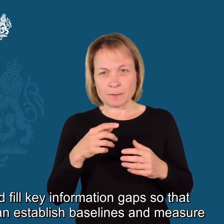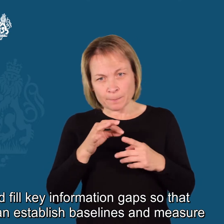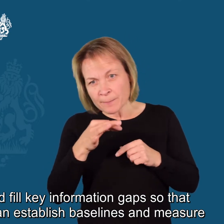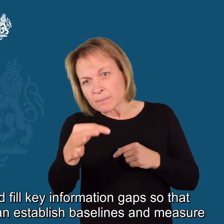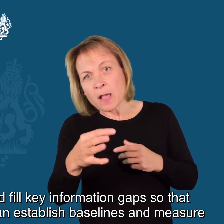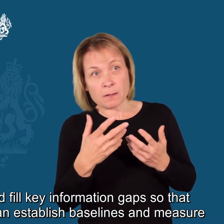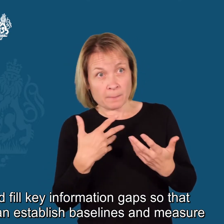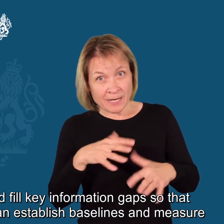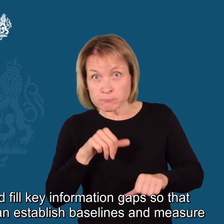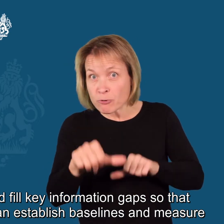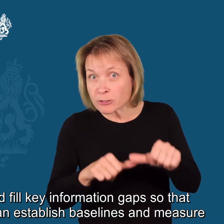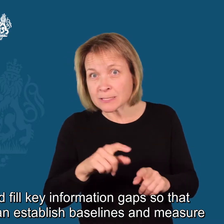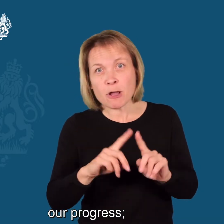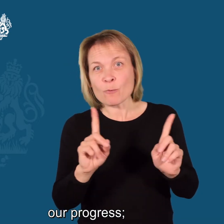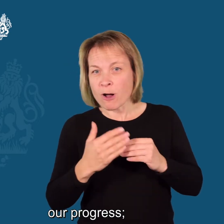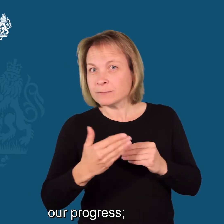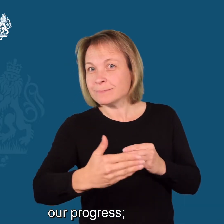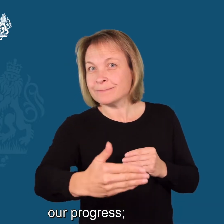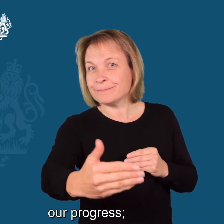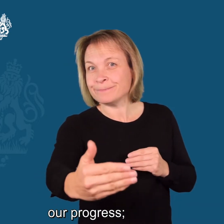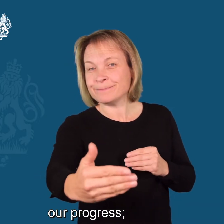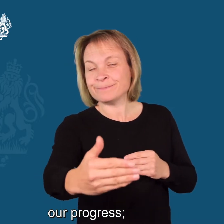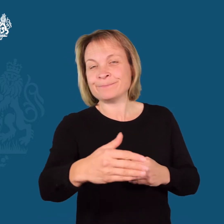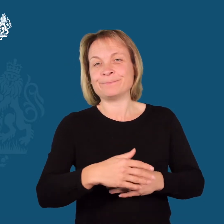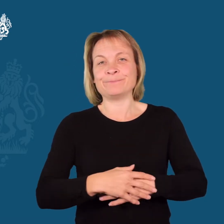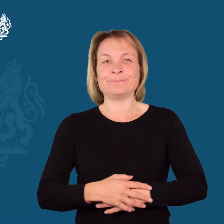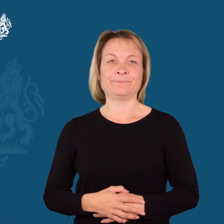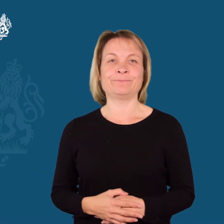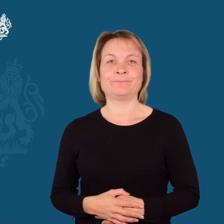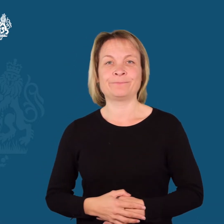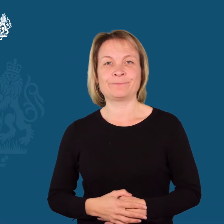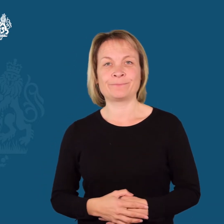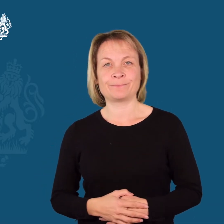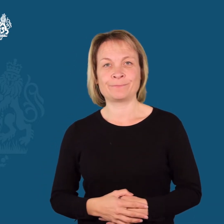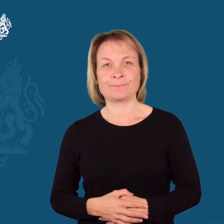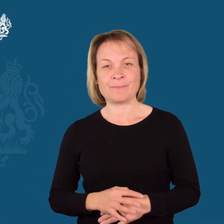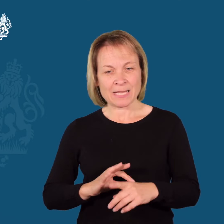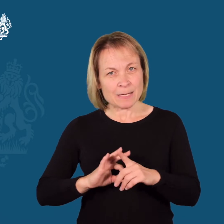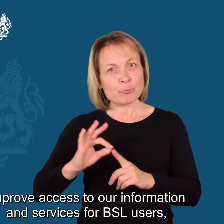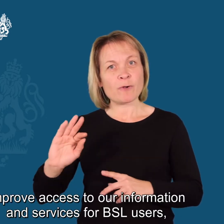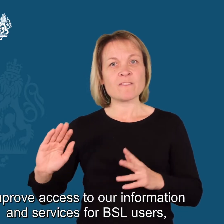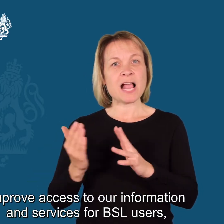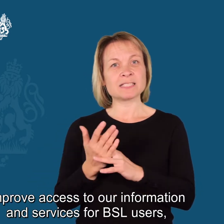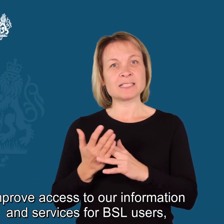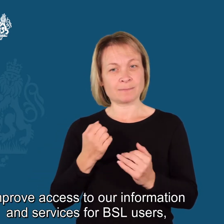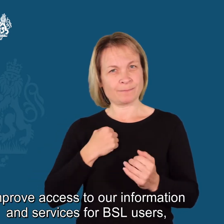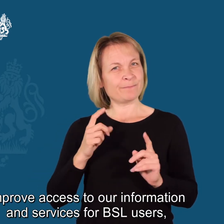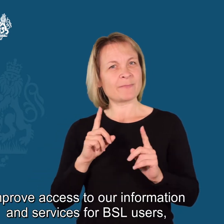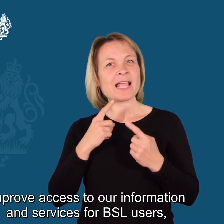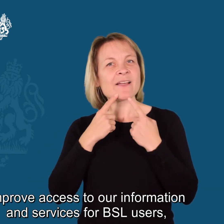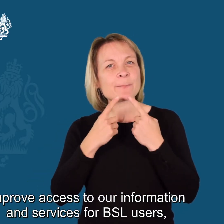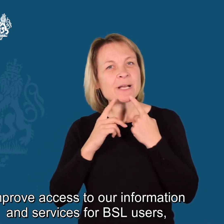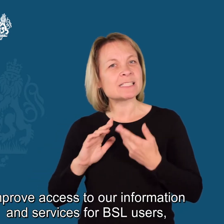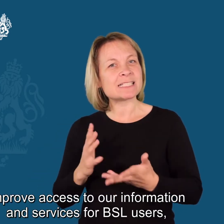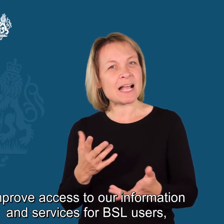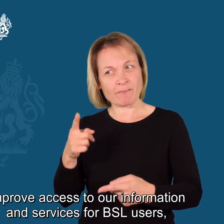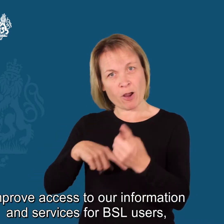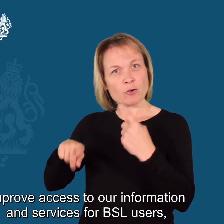improve access to our information and services for BSL users, including making our website more accessible to